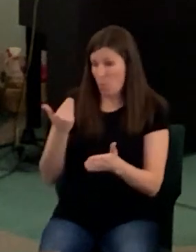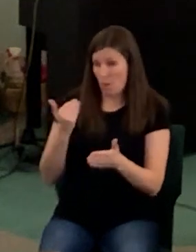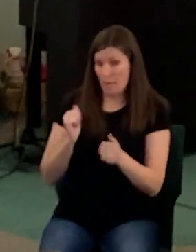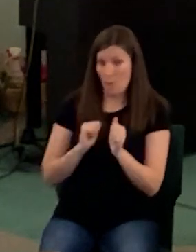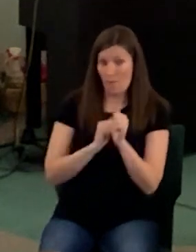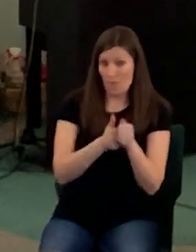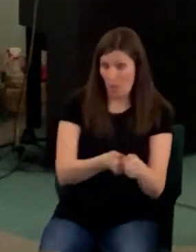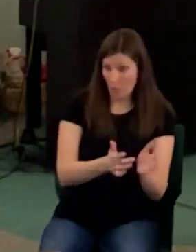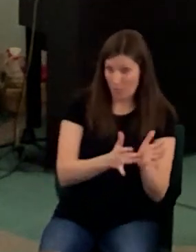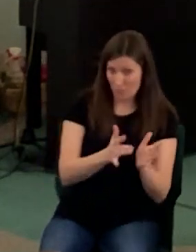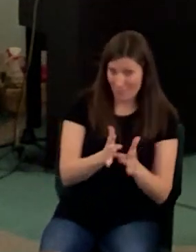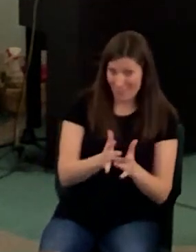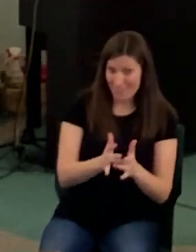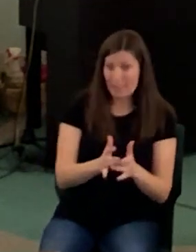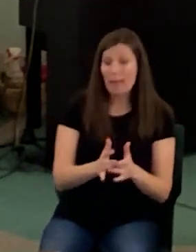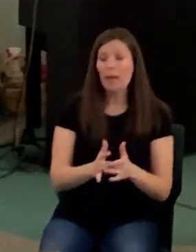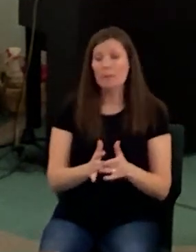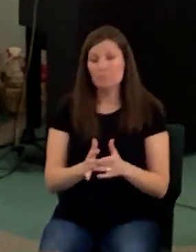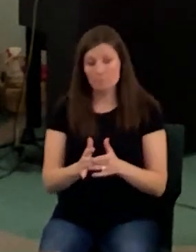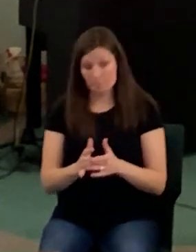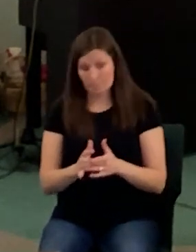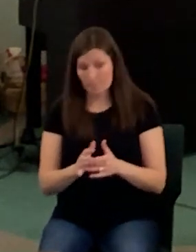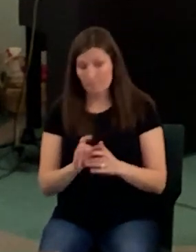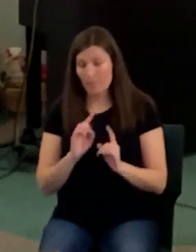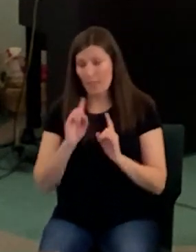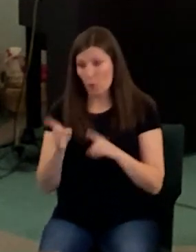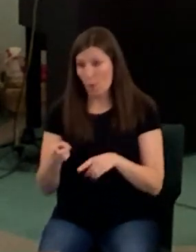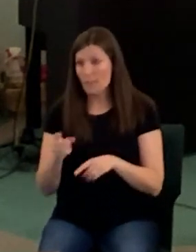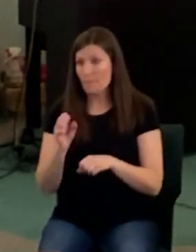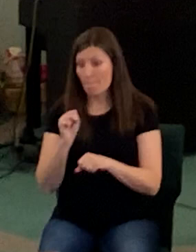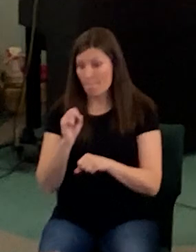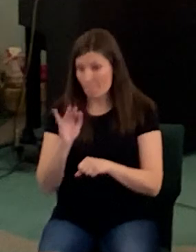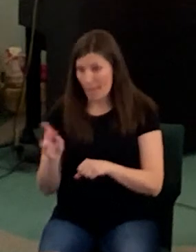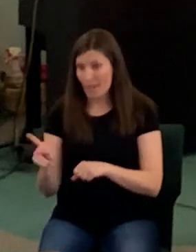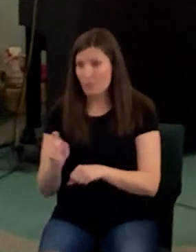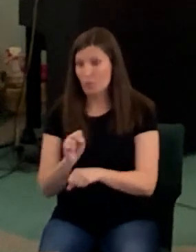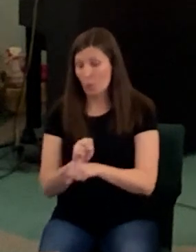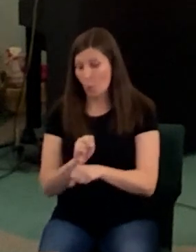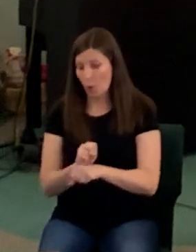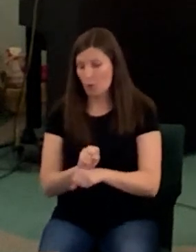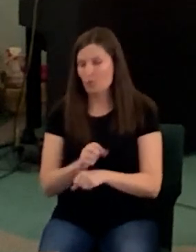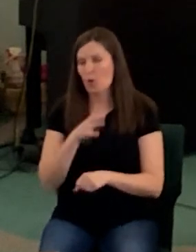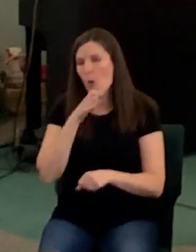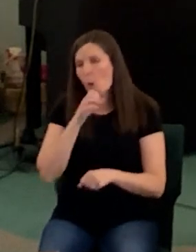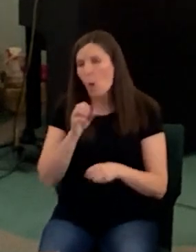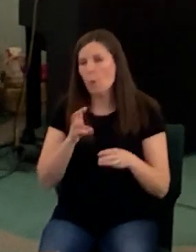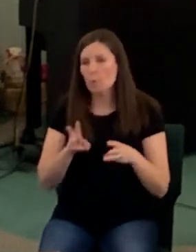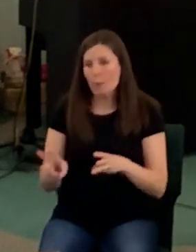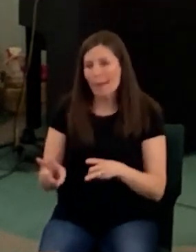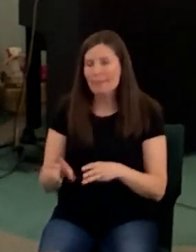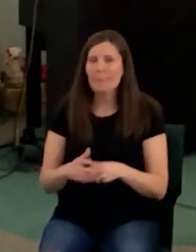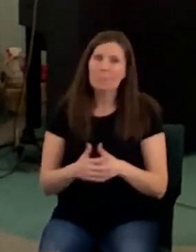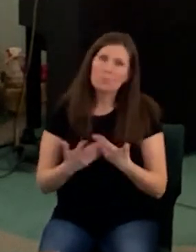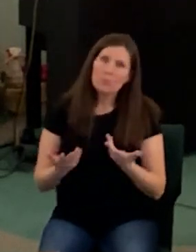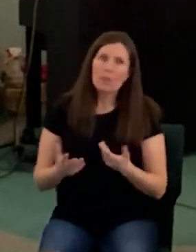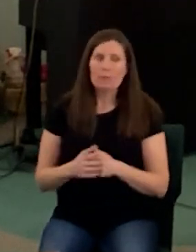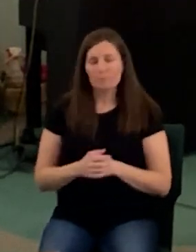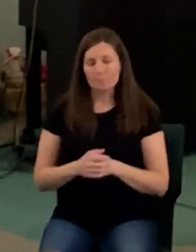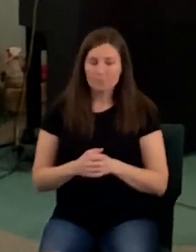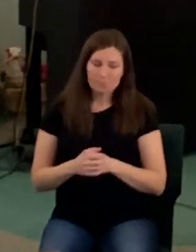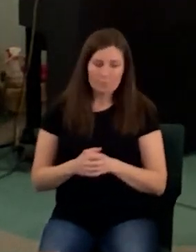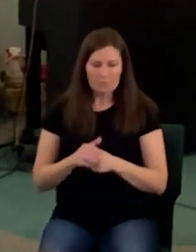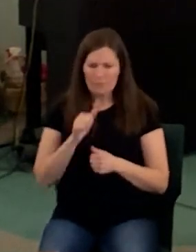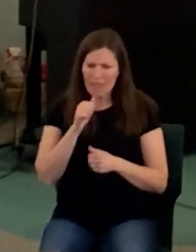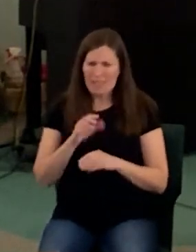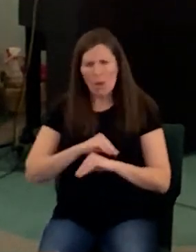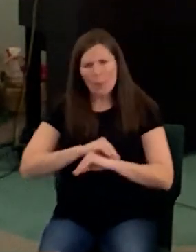their old ways. And I think if we said that, that takes what's being described a little too far. It's not really clear